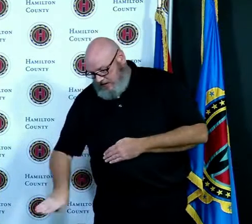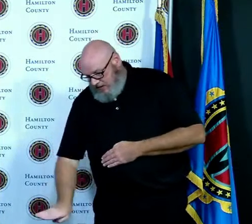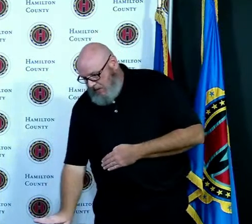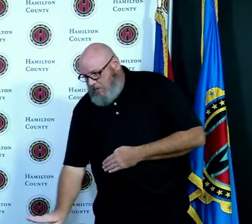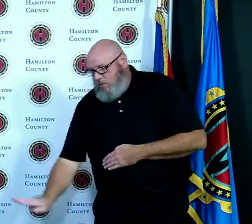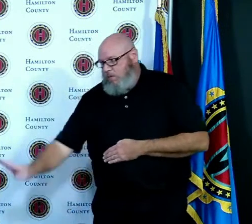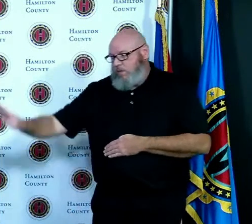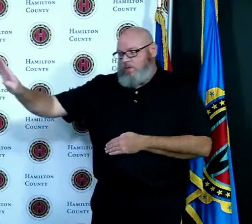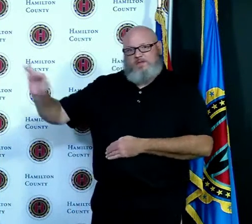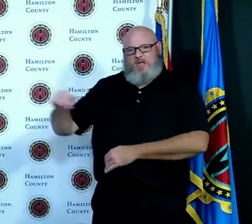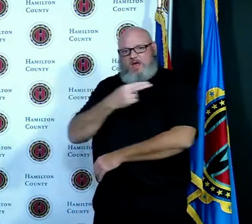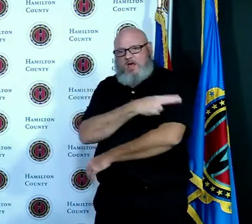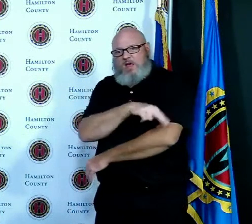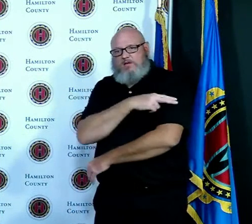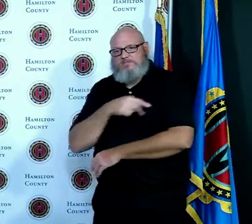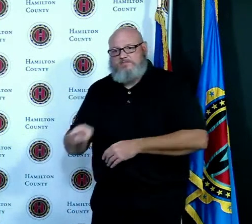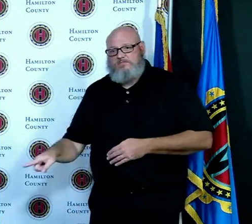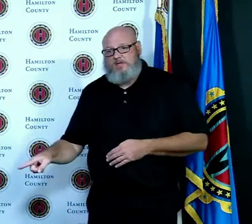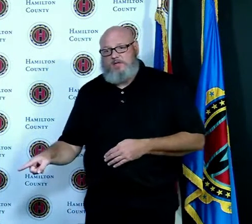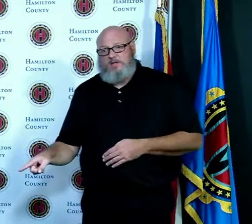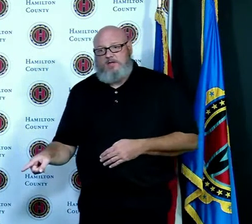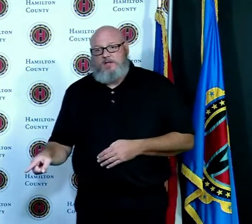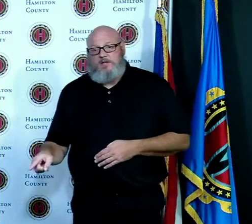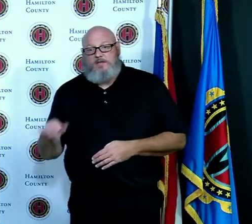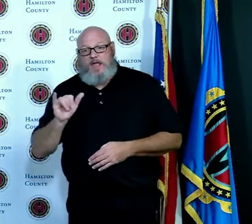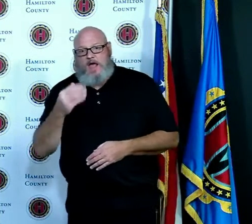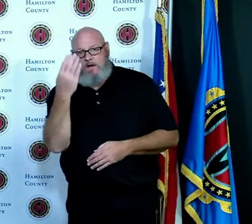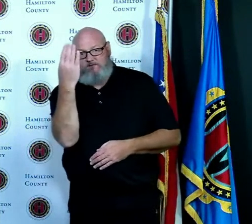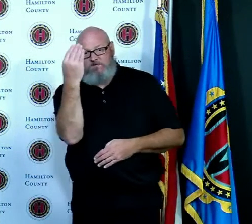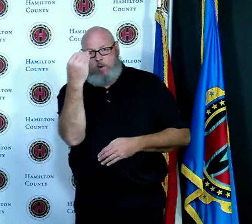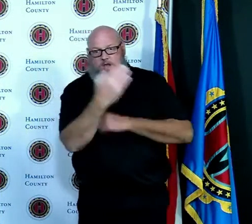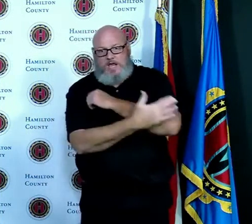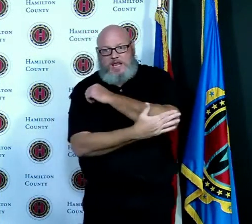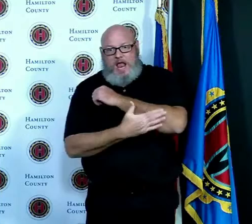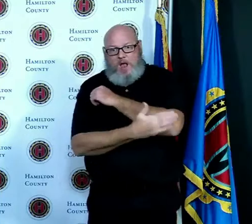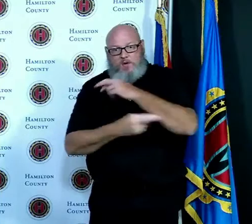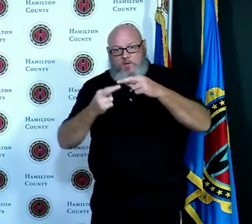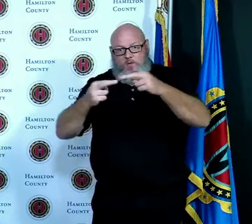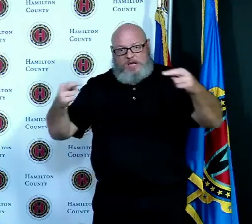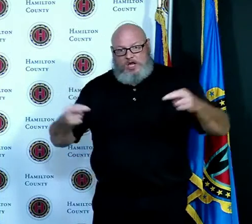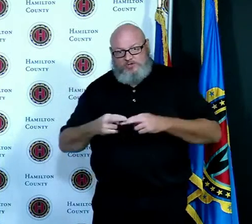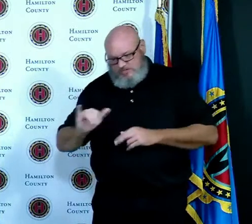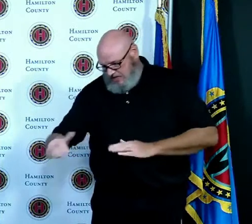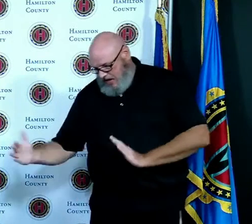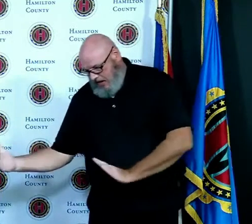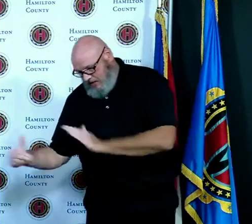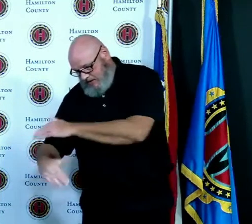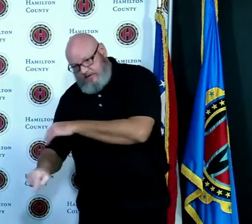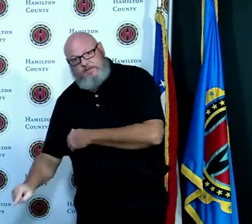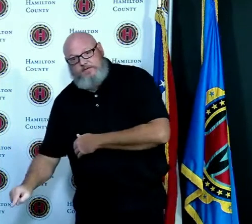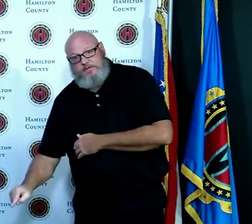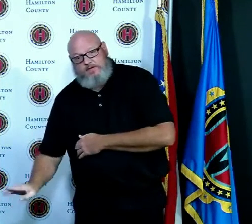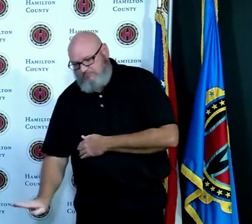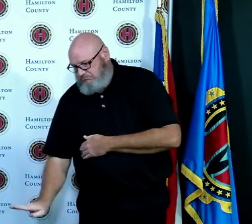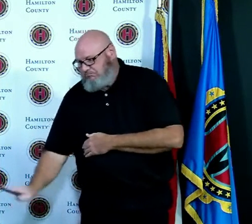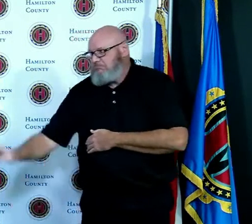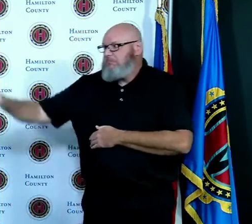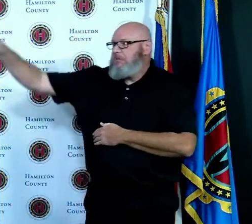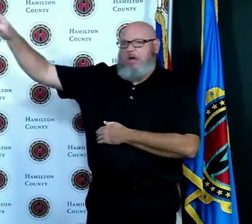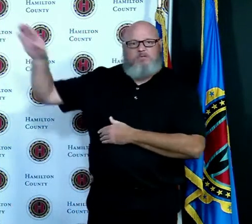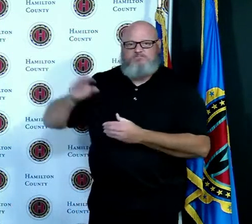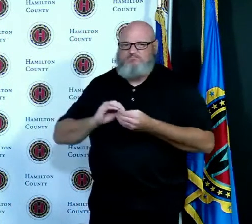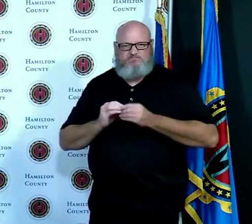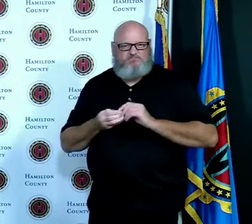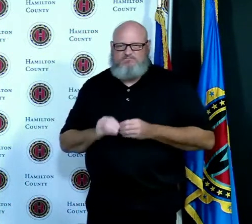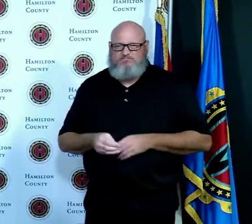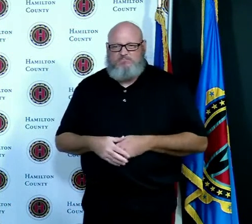hospitalized at a higher level than we've seen at any other point in the pandemic. our hospitals are currently seeing nearly